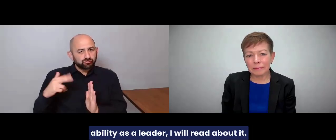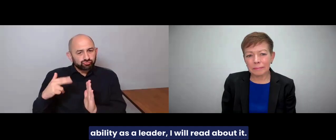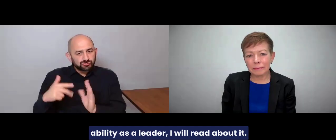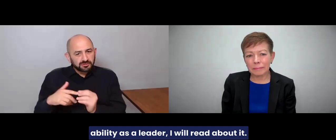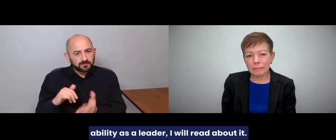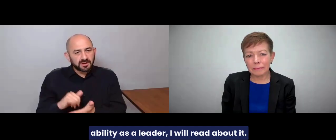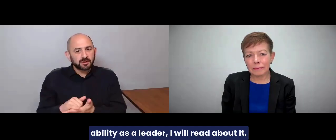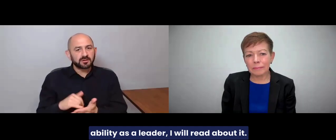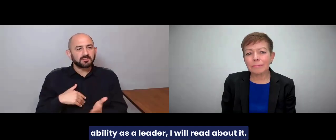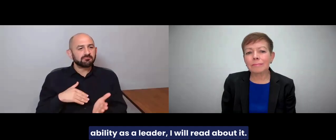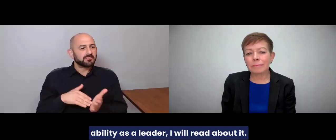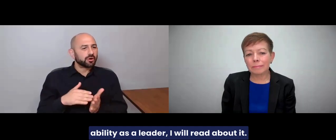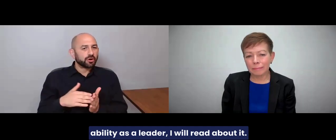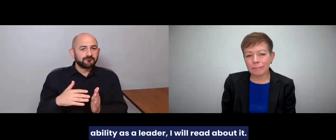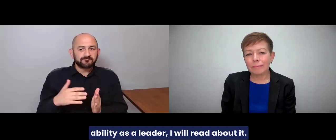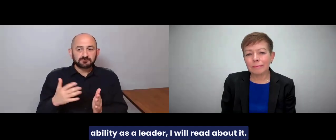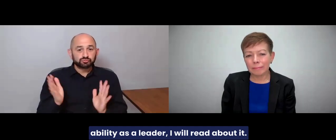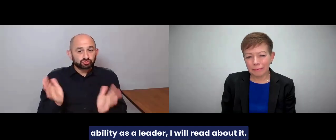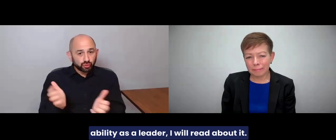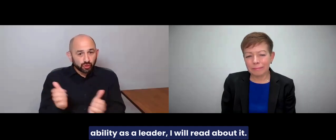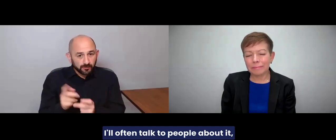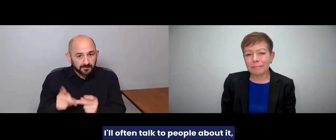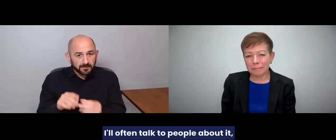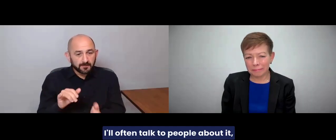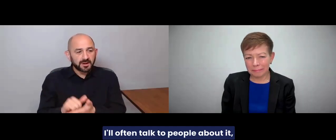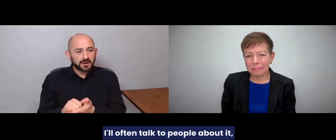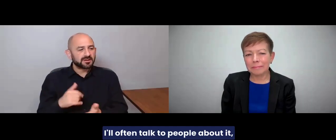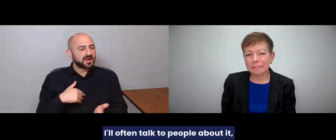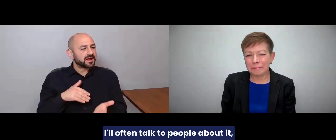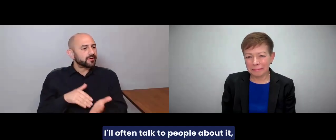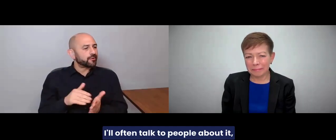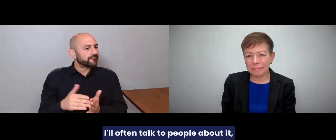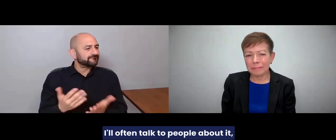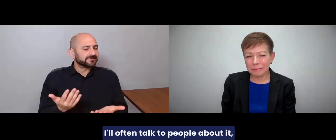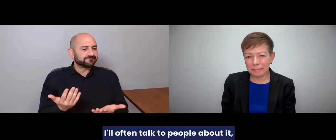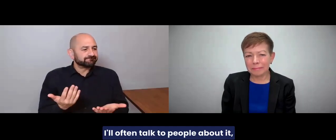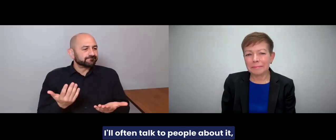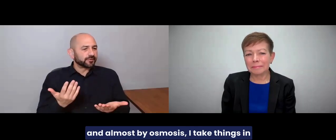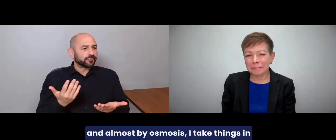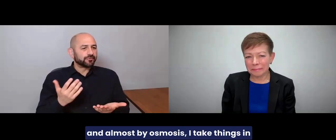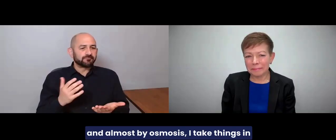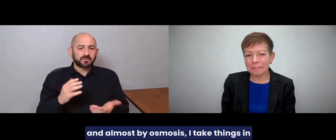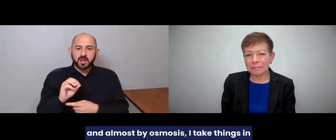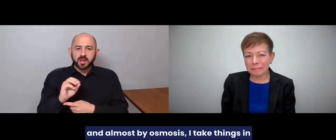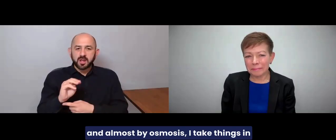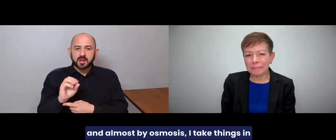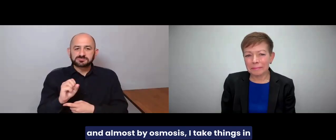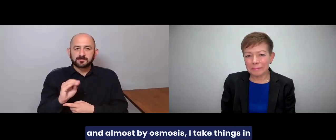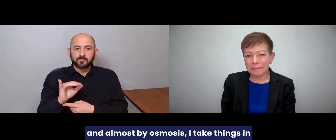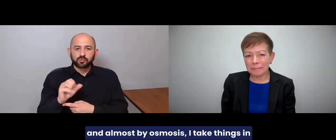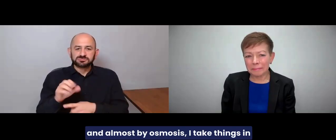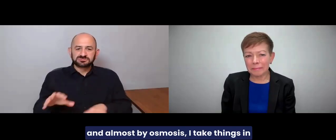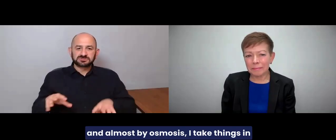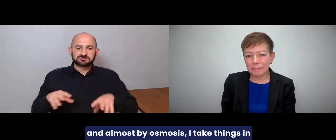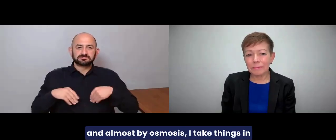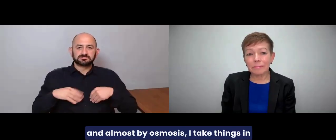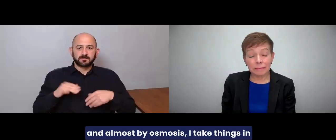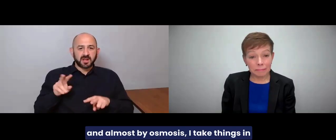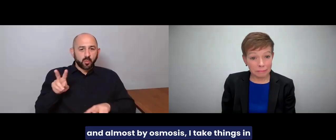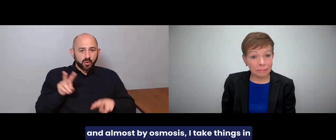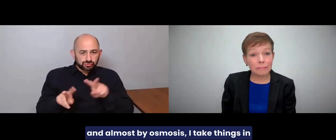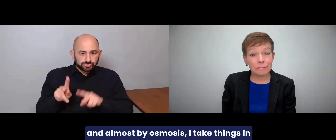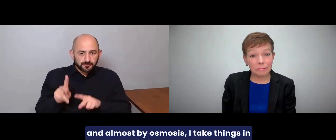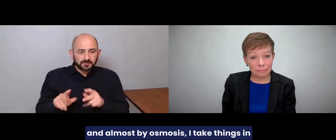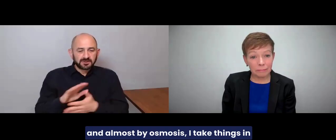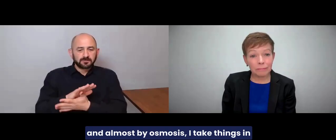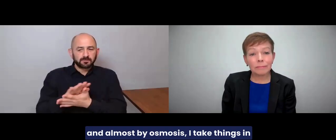my ability as a leader, I will read about it, I'll often talk to people about it, and almost by